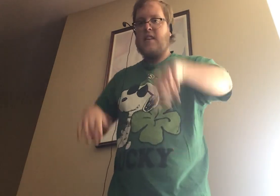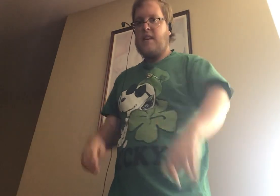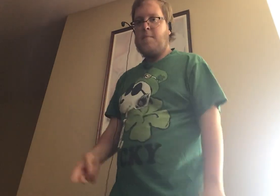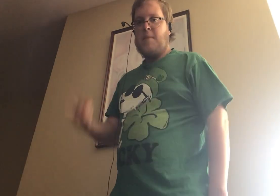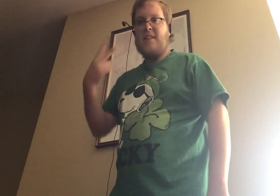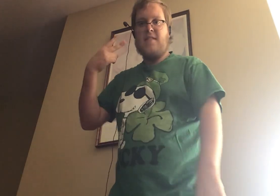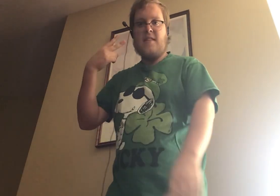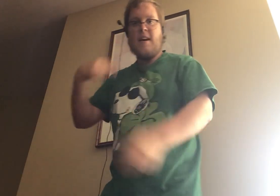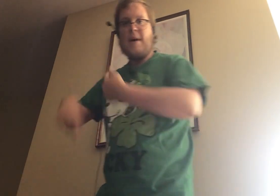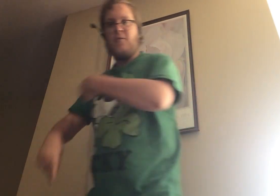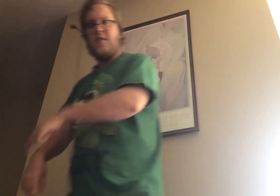Peace! I'm out!